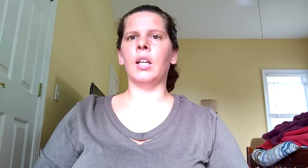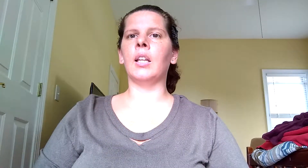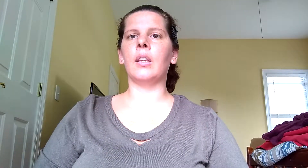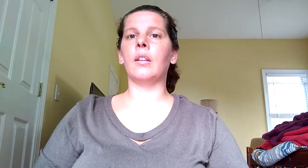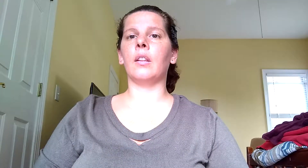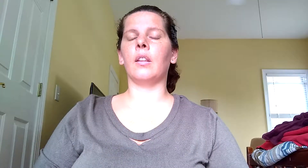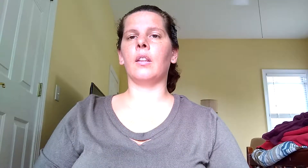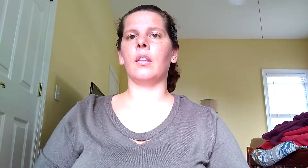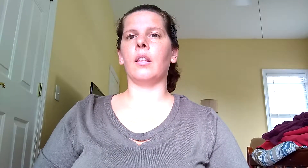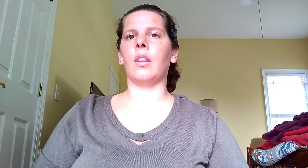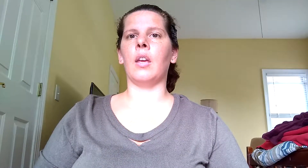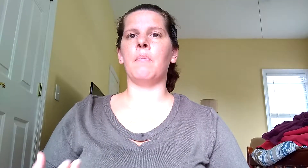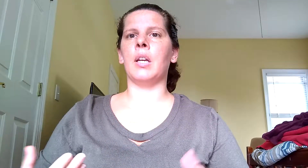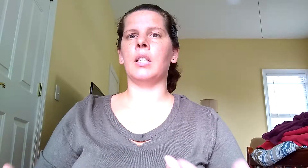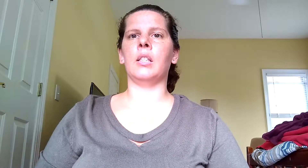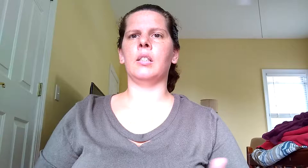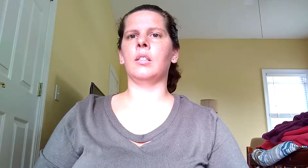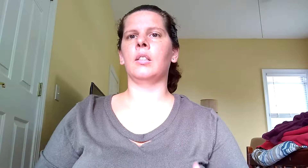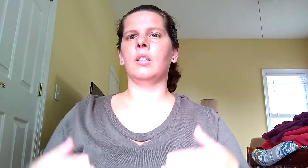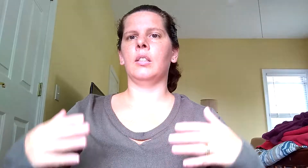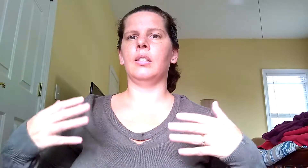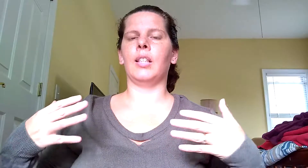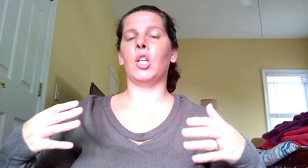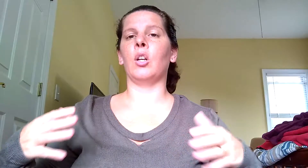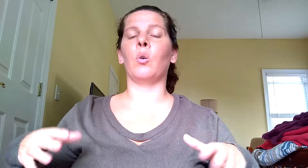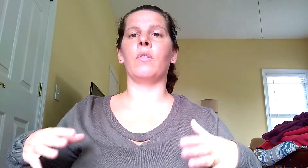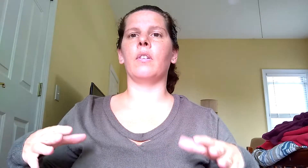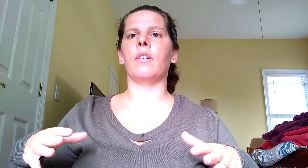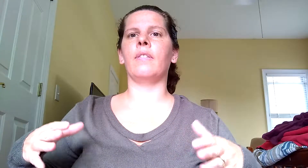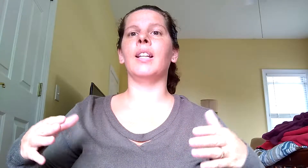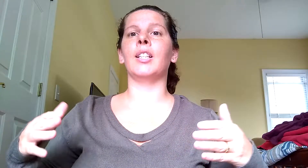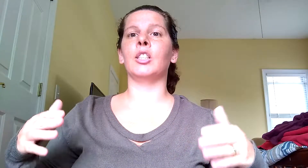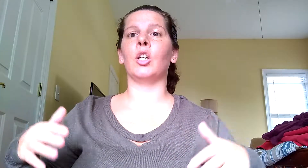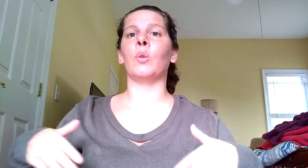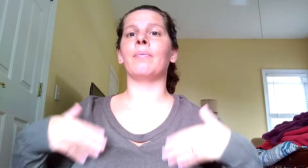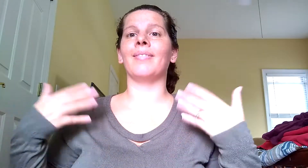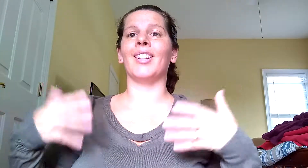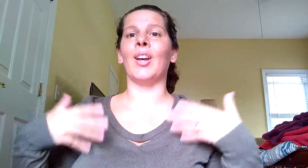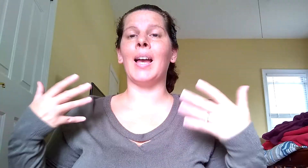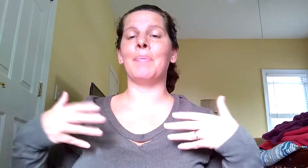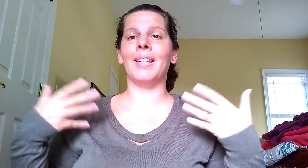and they may say, feeling so, happy,